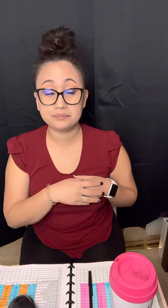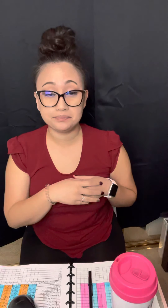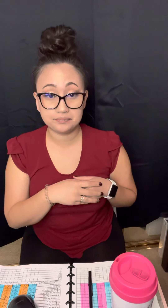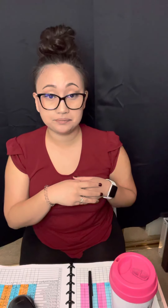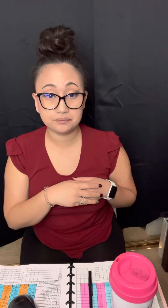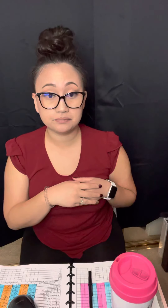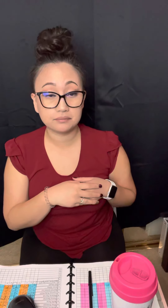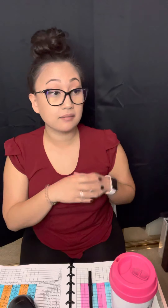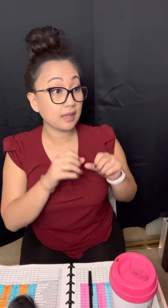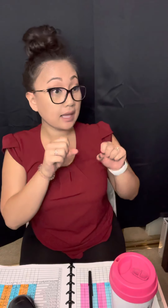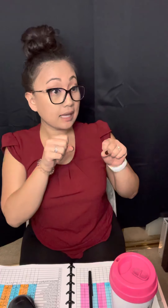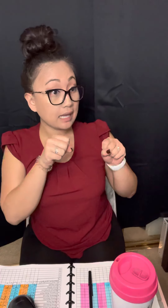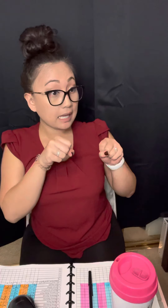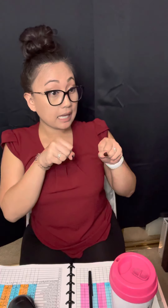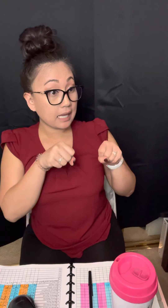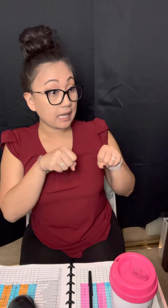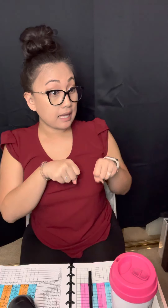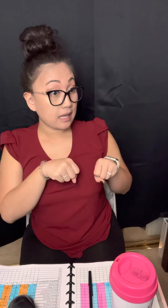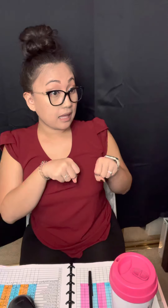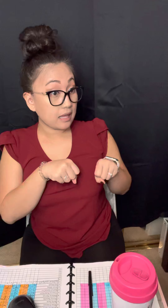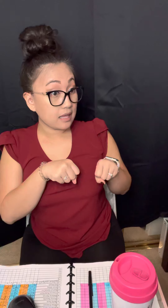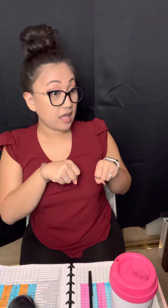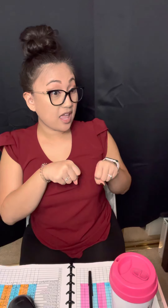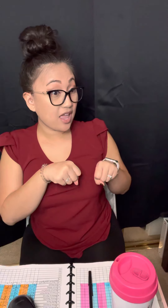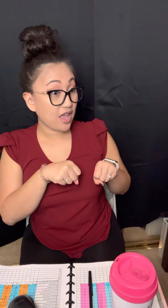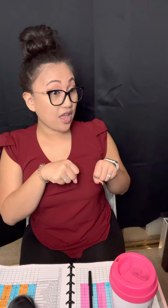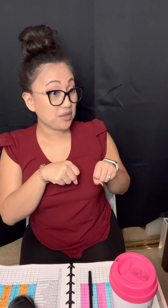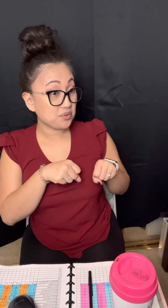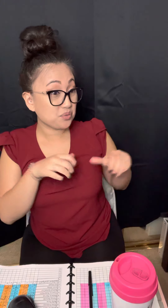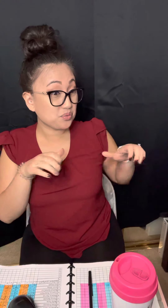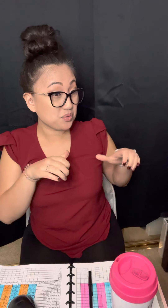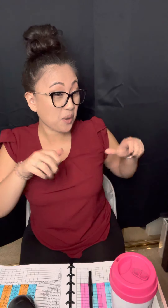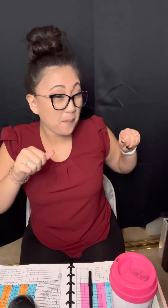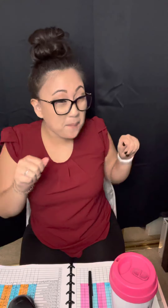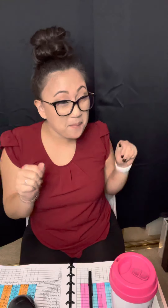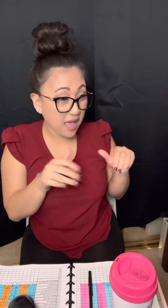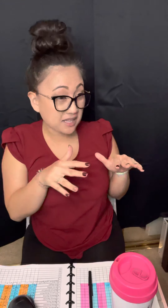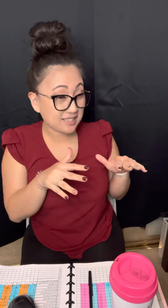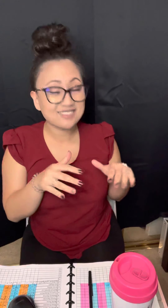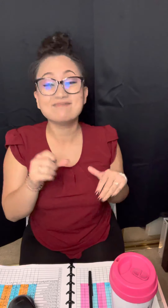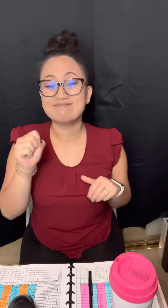Can you do the magic? I'm gonna do some magic, yes.